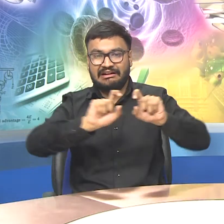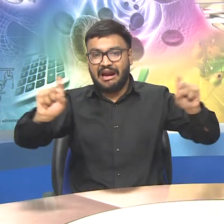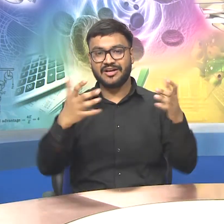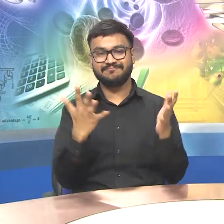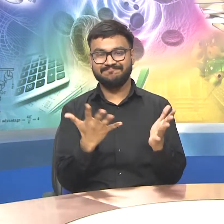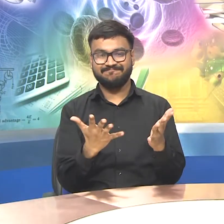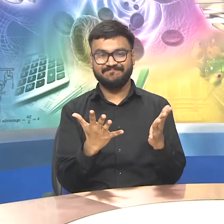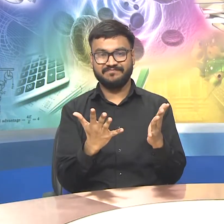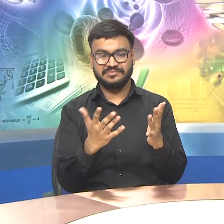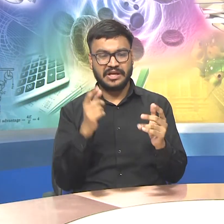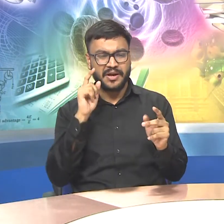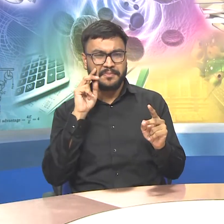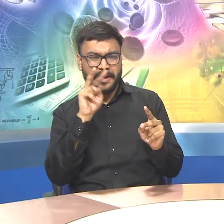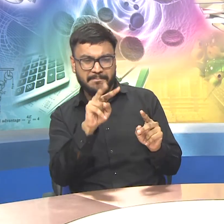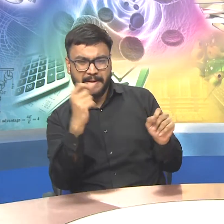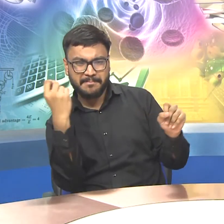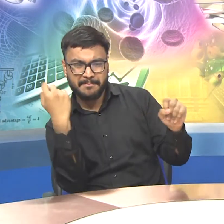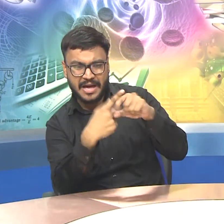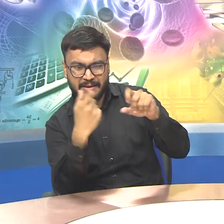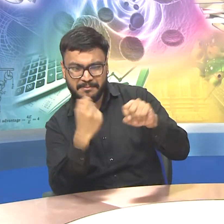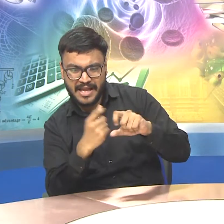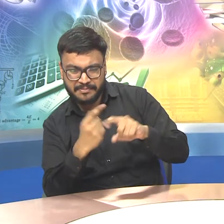make any sense.